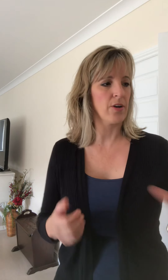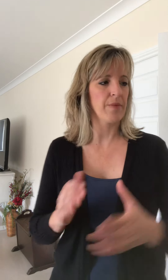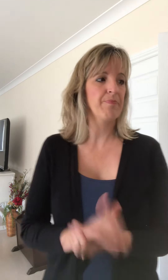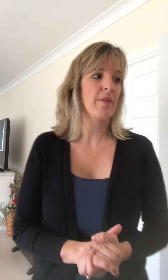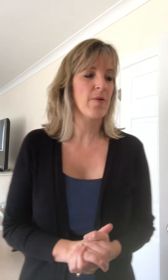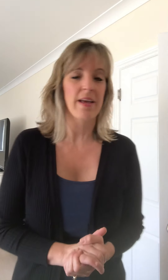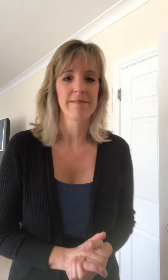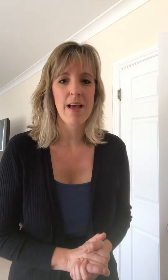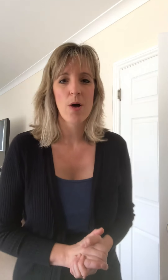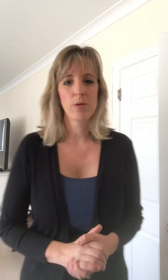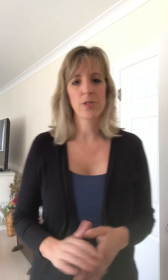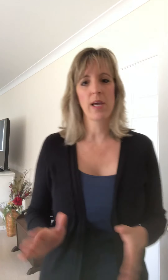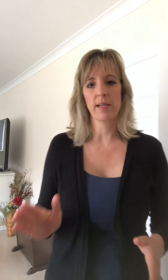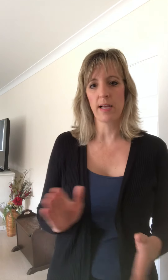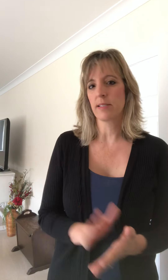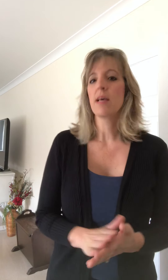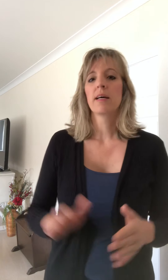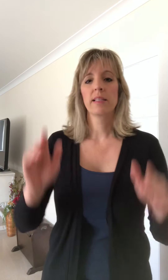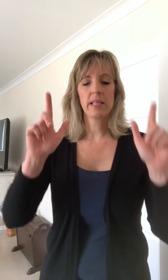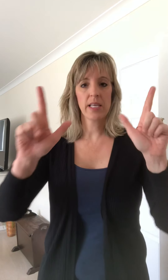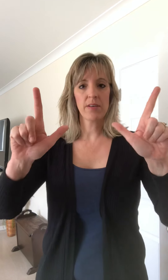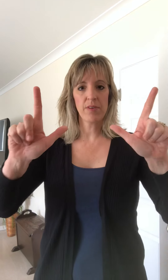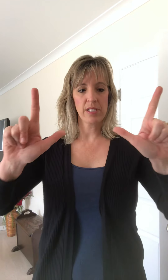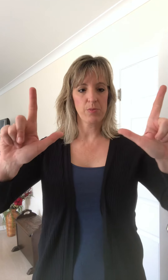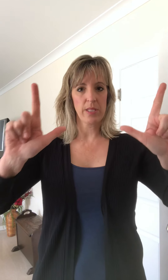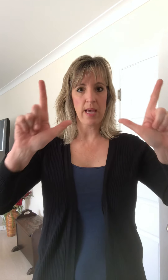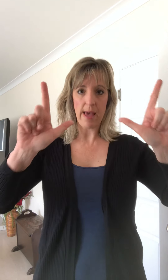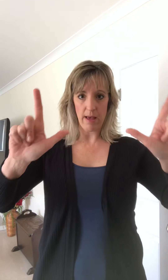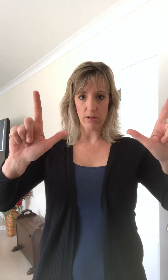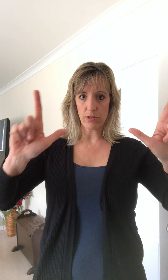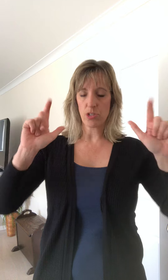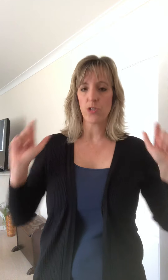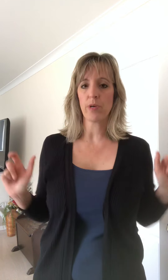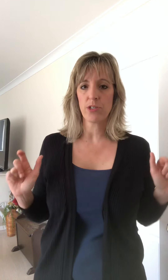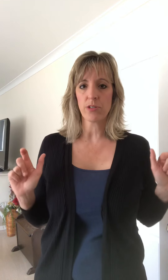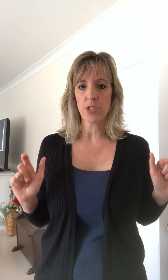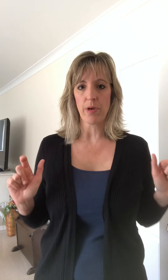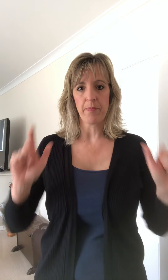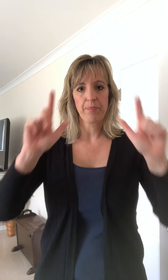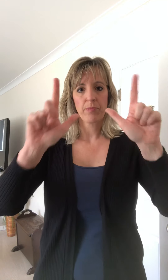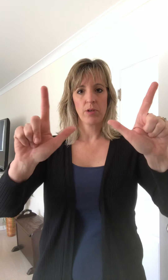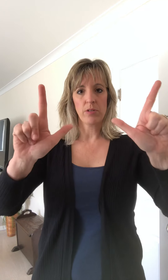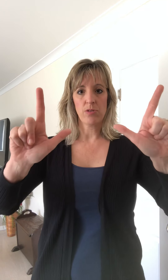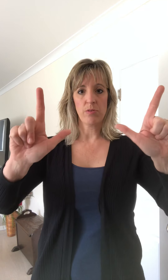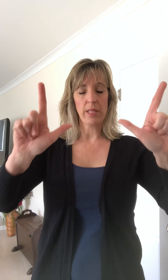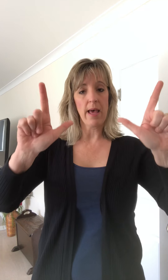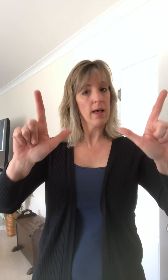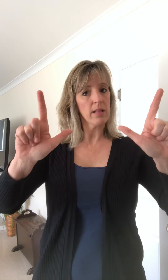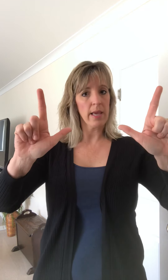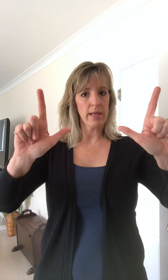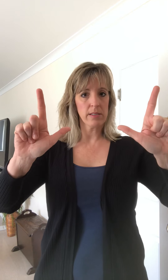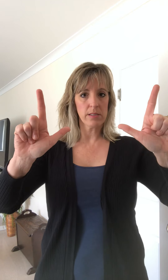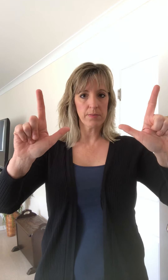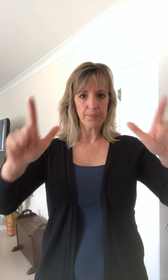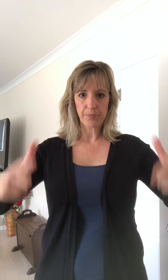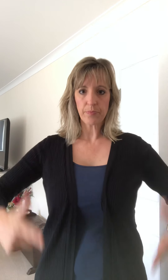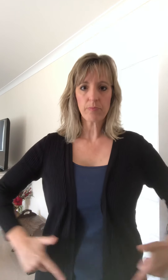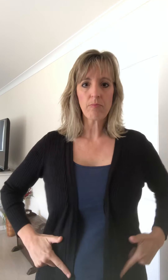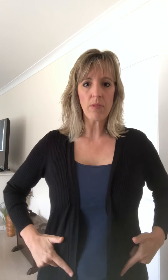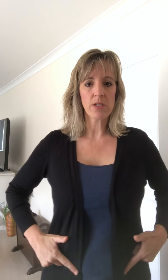sorry. Okay, we'll do that in class. Live is with an L. There's two ways you can do it. You can do it with the L hands.